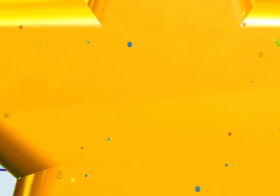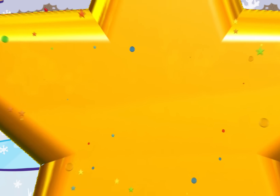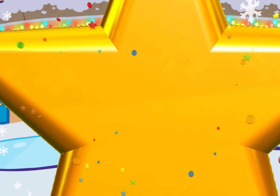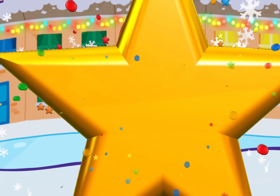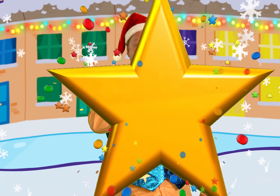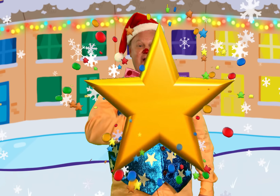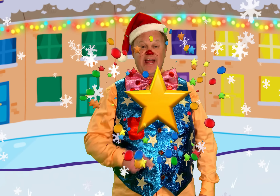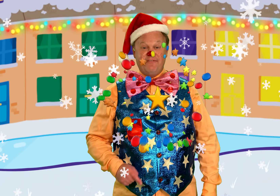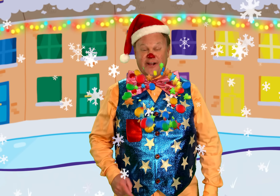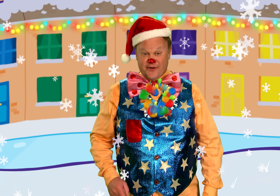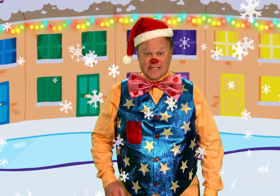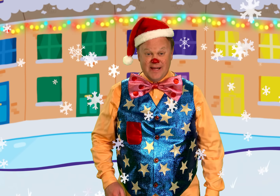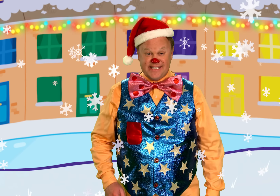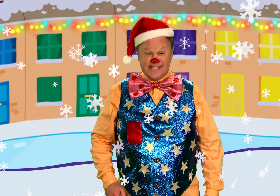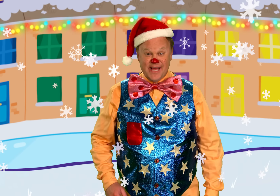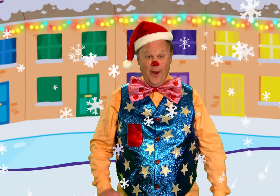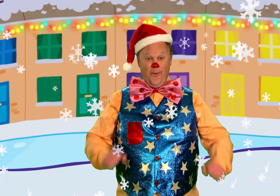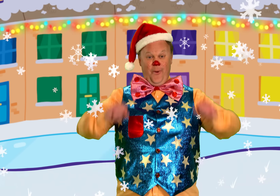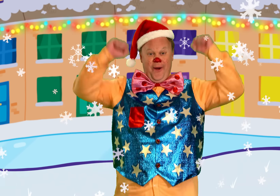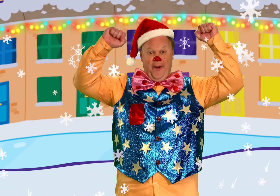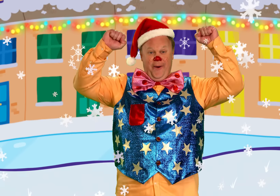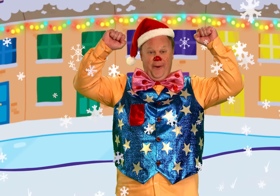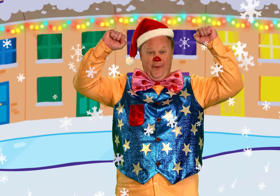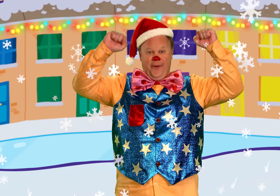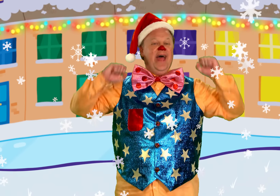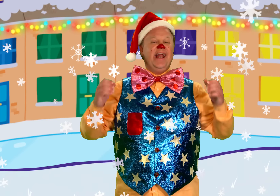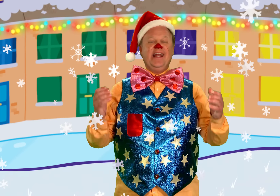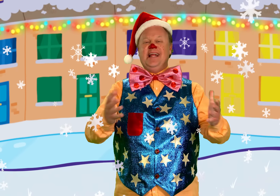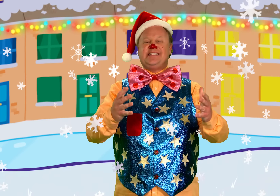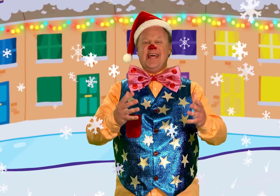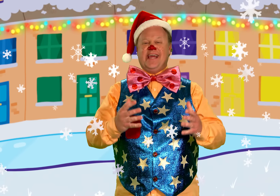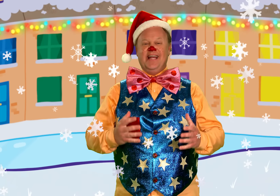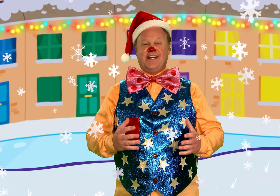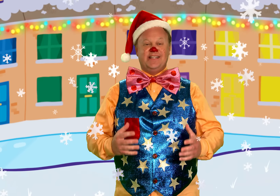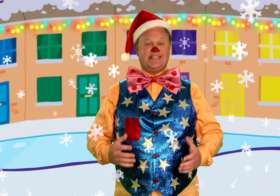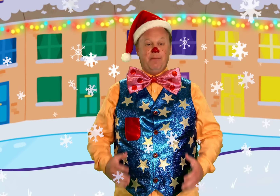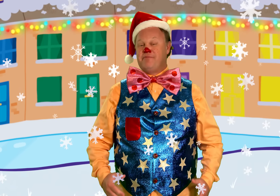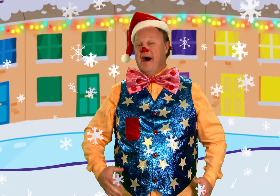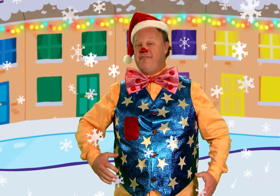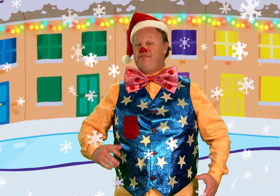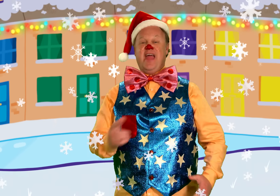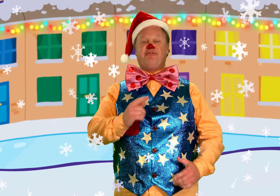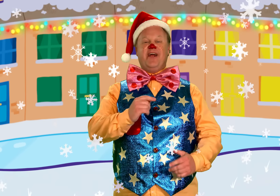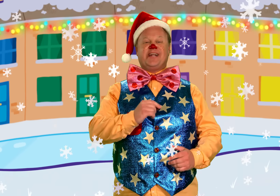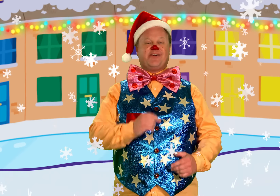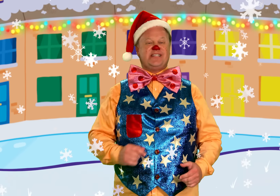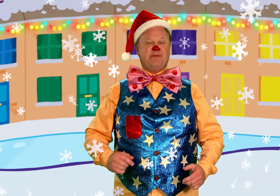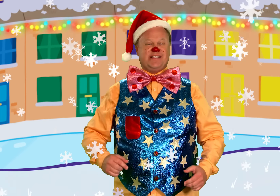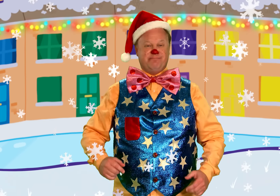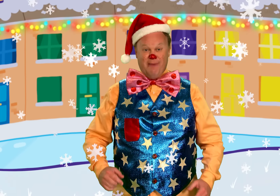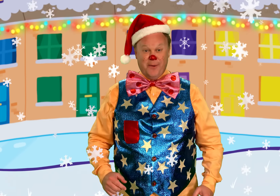Are you ready for Christmas? Woohoo! Let's take a look at some of my favourite Christmas